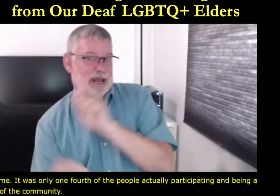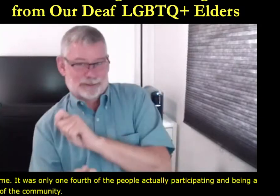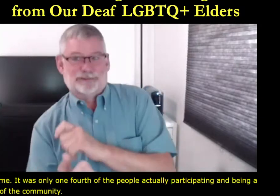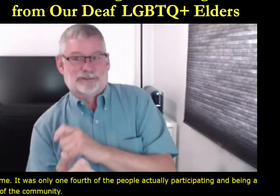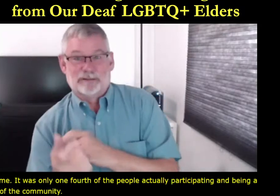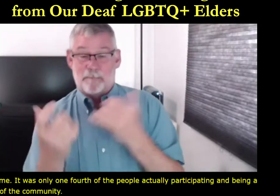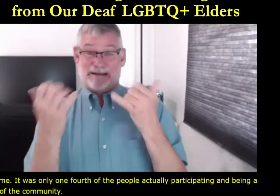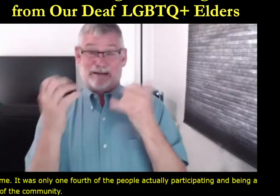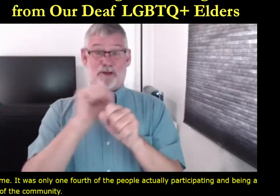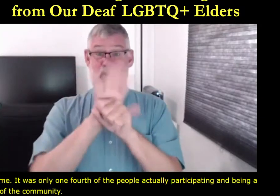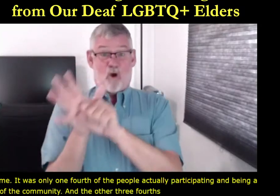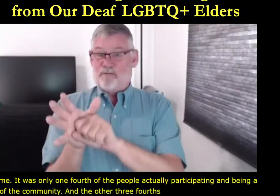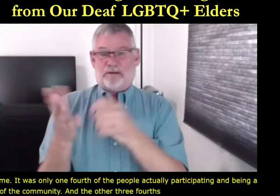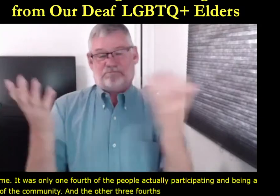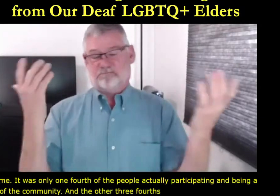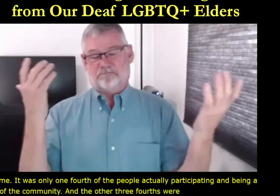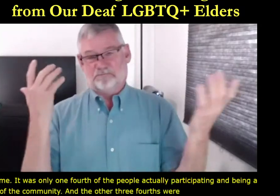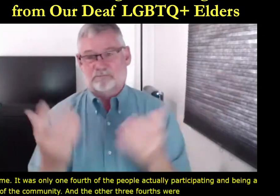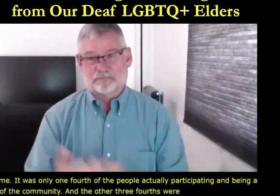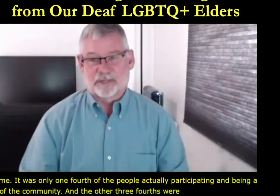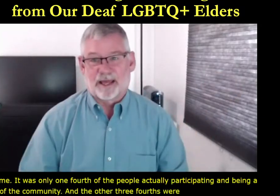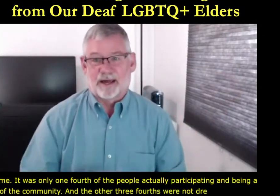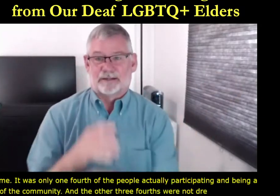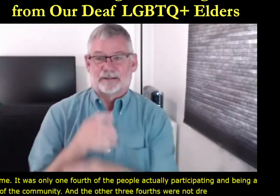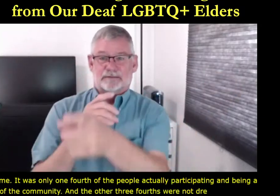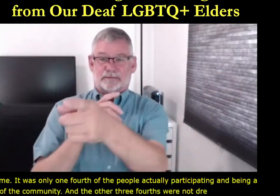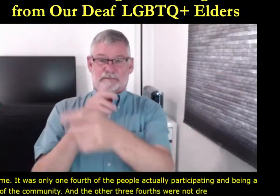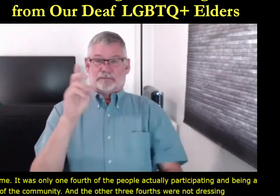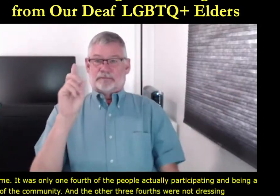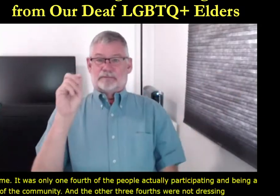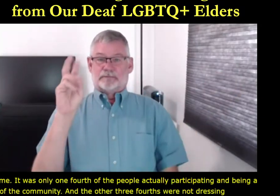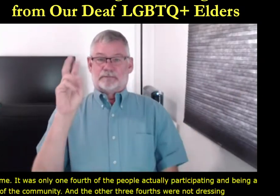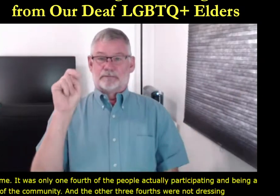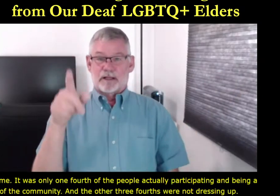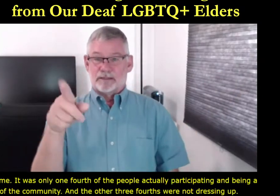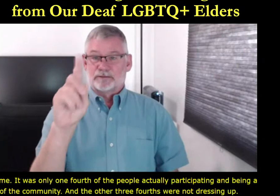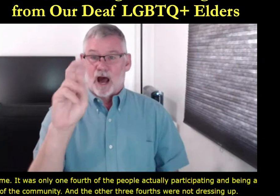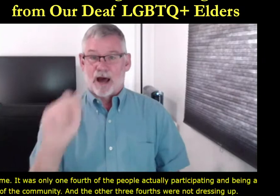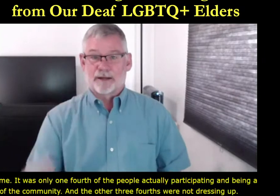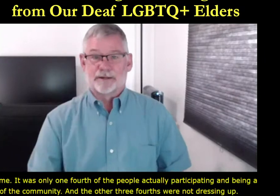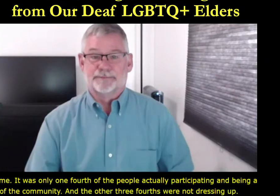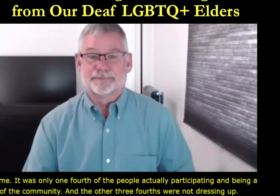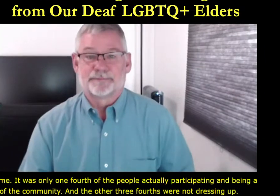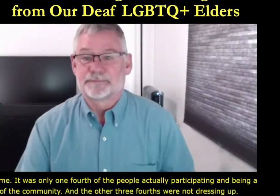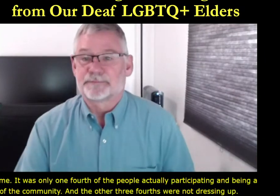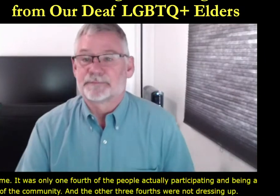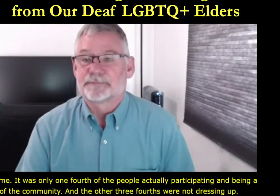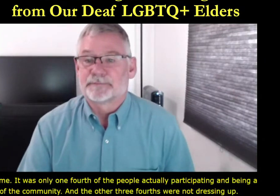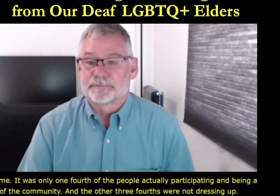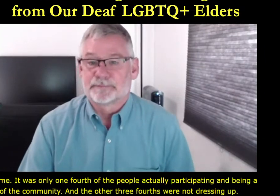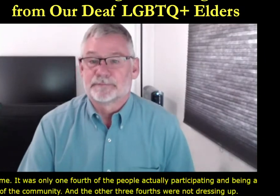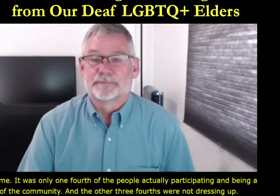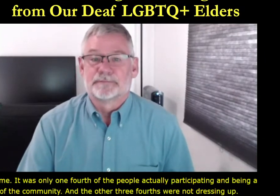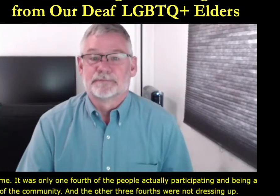halloween dress up culture but and then with covet even worse i think john wants to say something